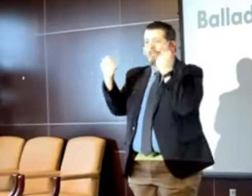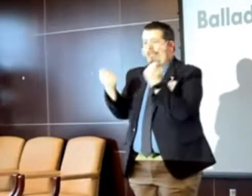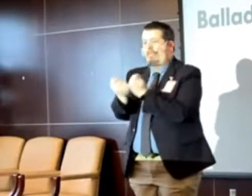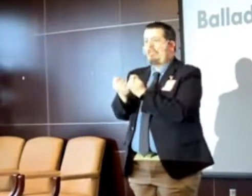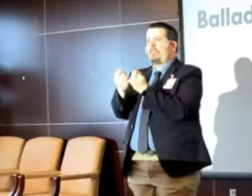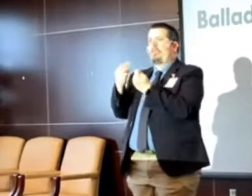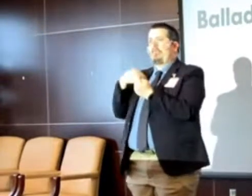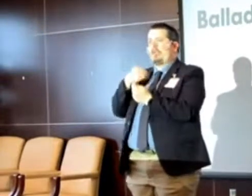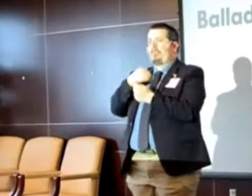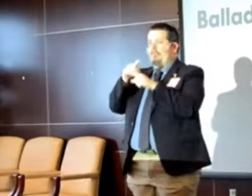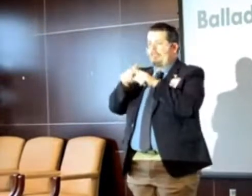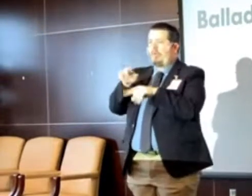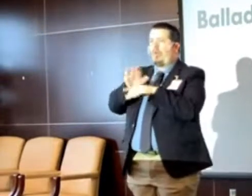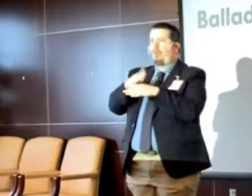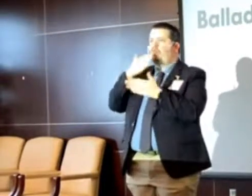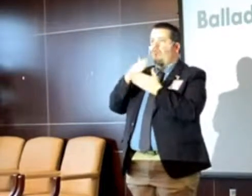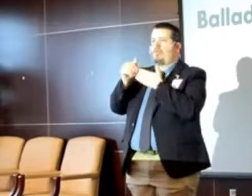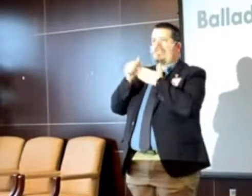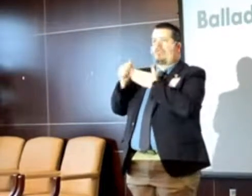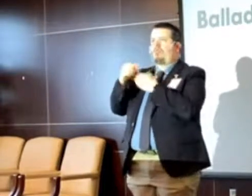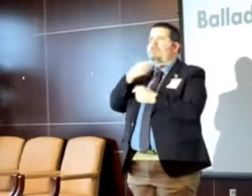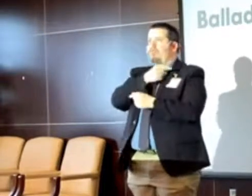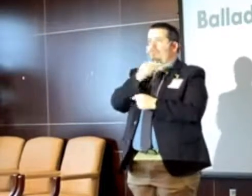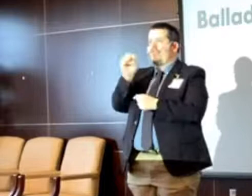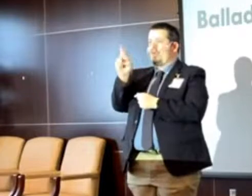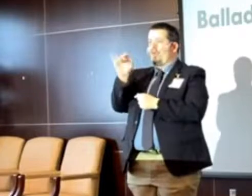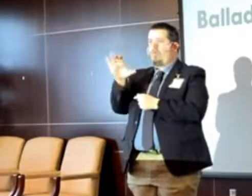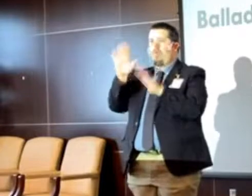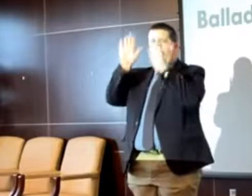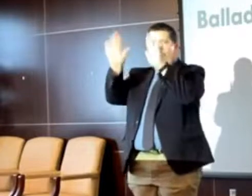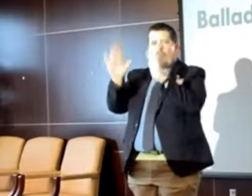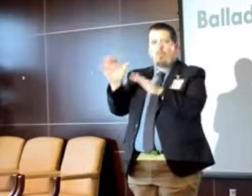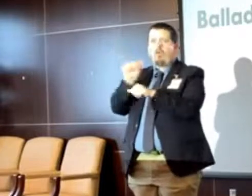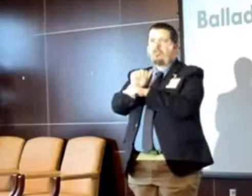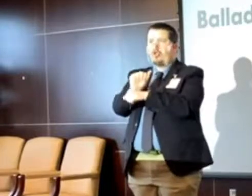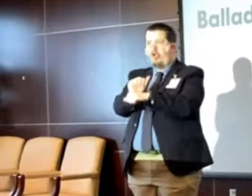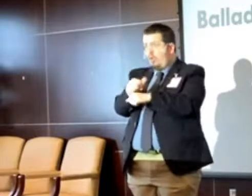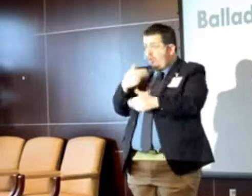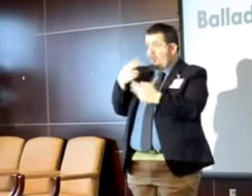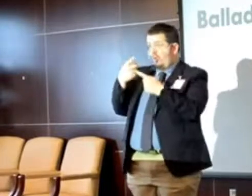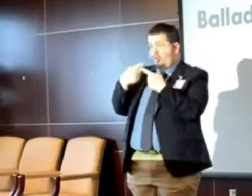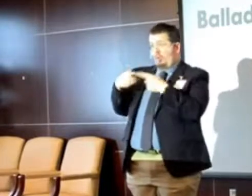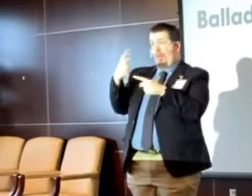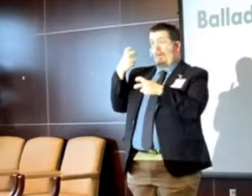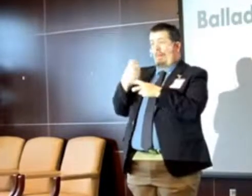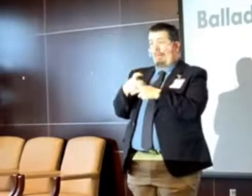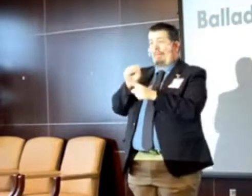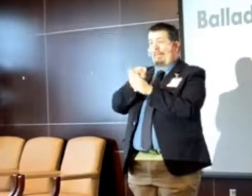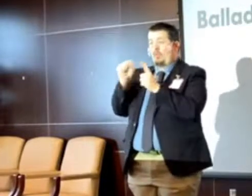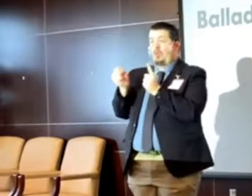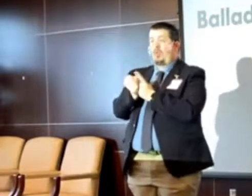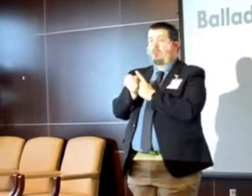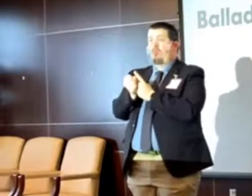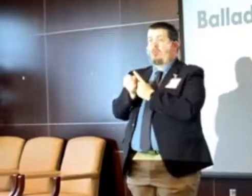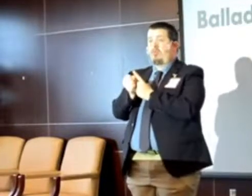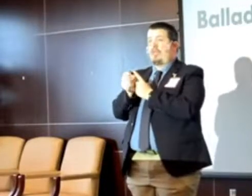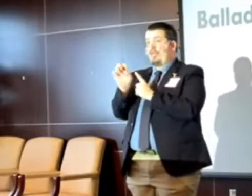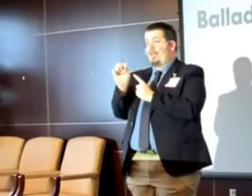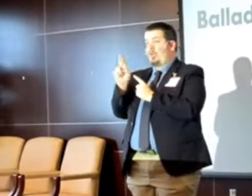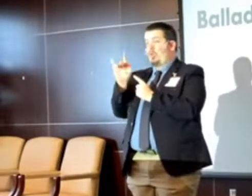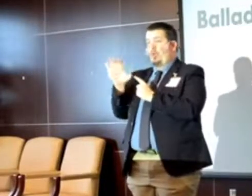have who rely on steady leadership. And Eric has done a remarkable job in very difficult circumstances. You know,